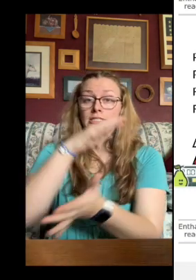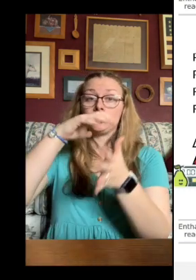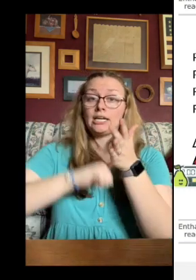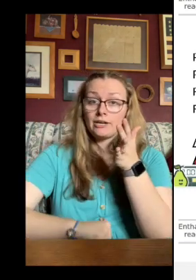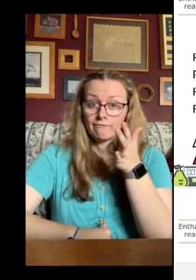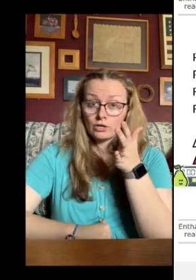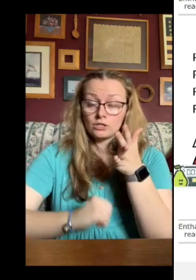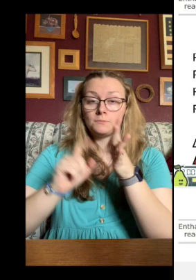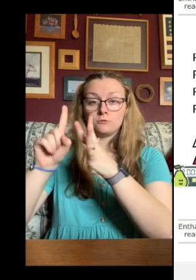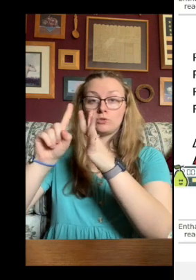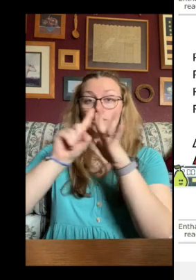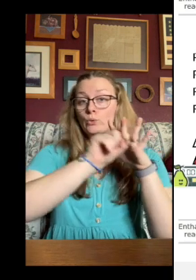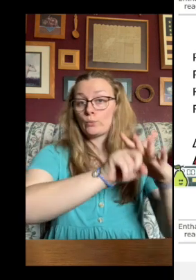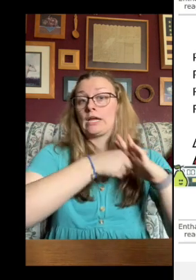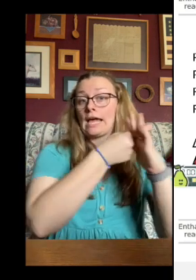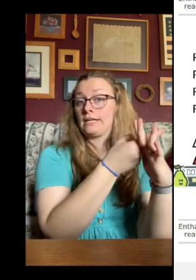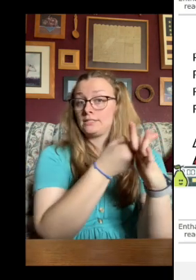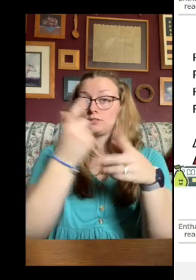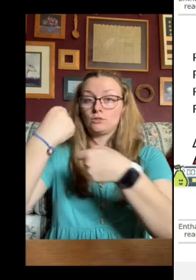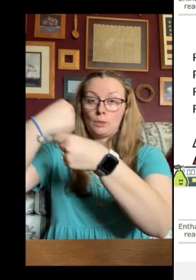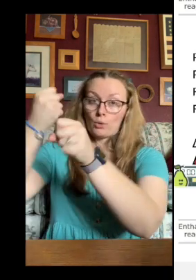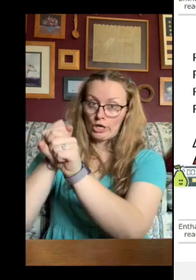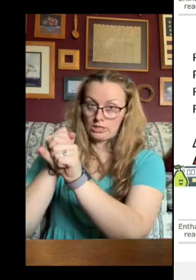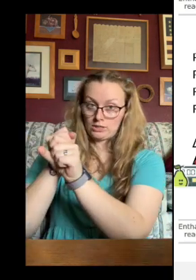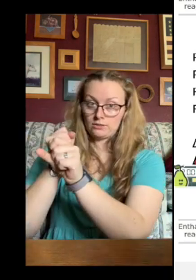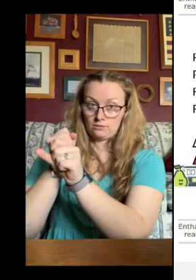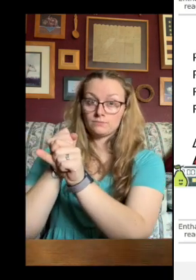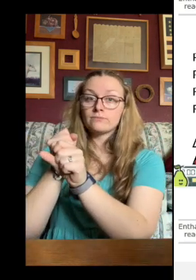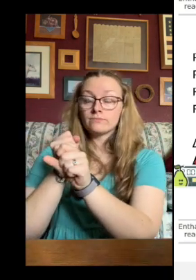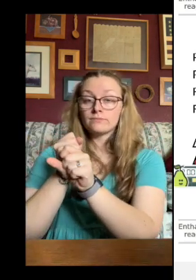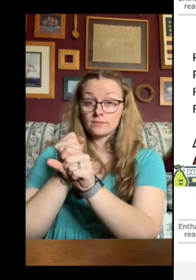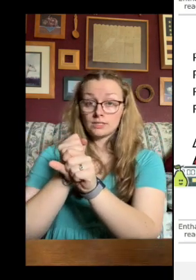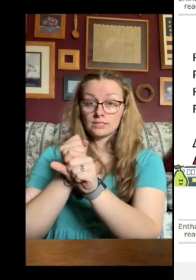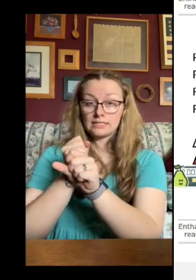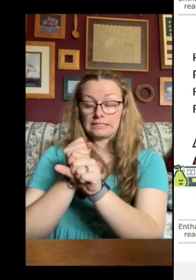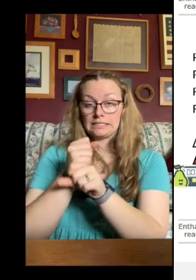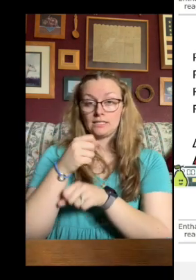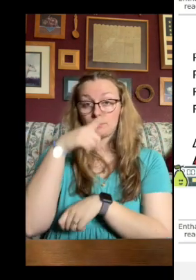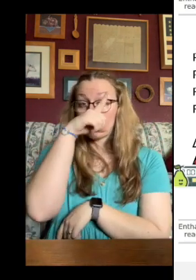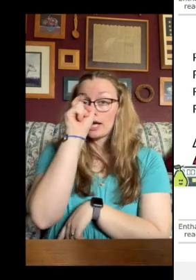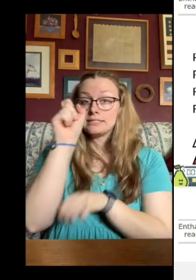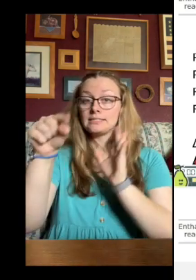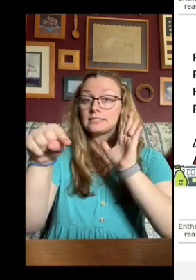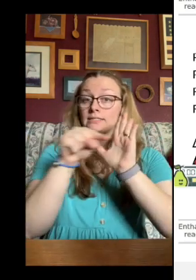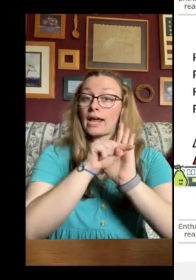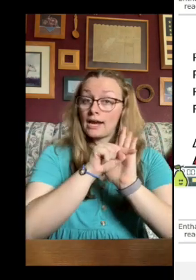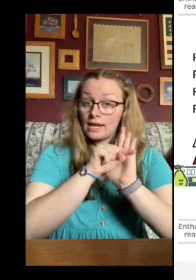products. And since it's negative, that means